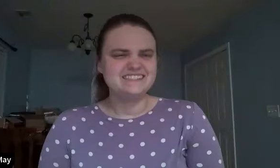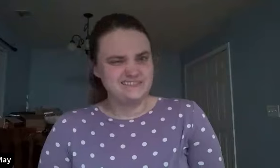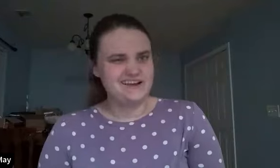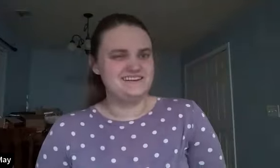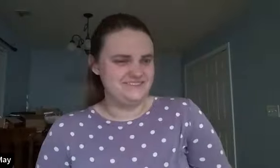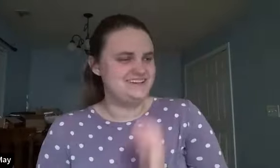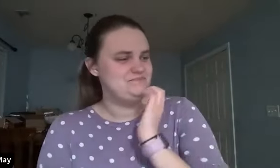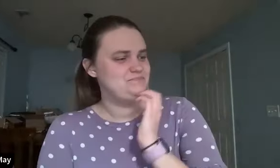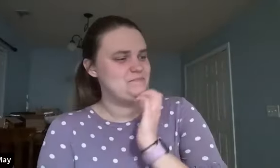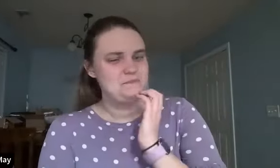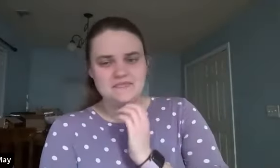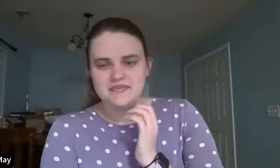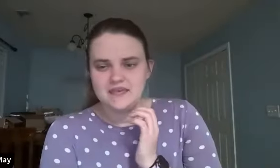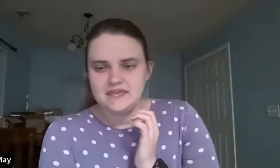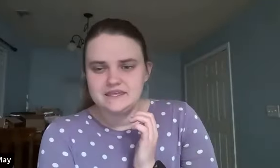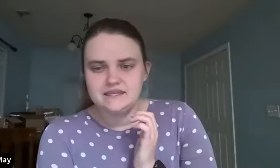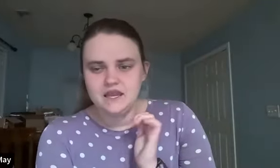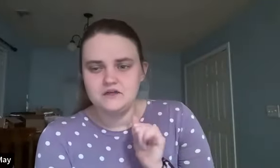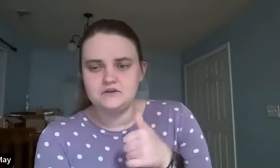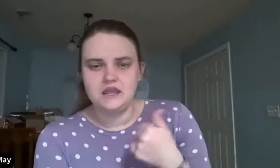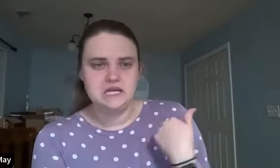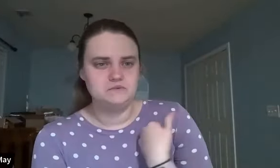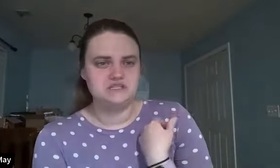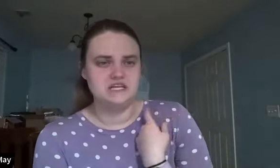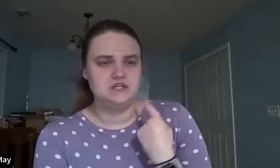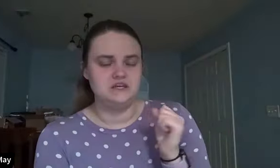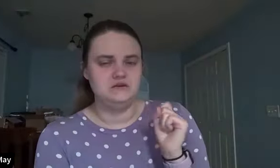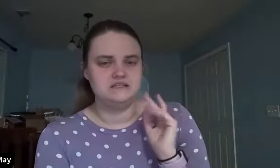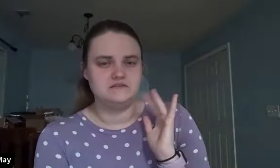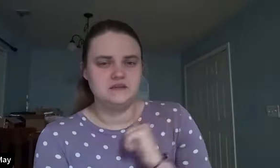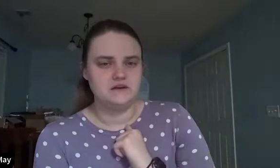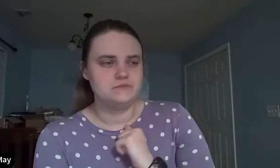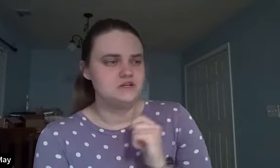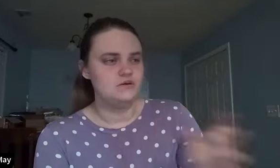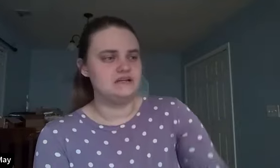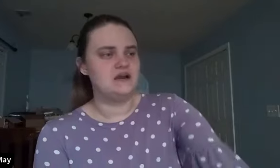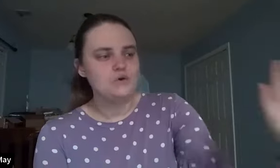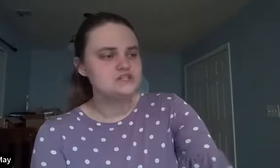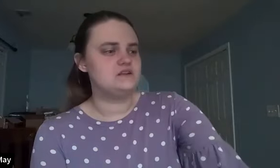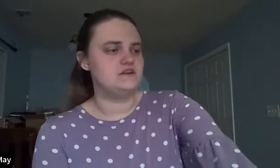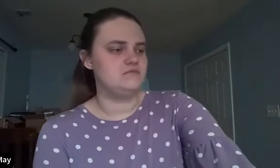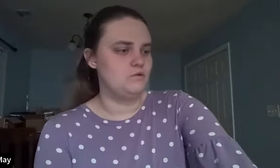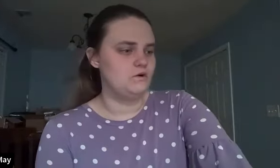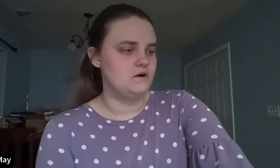a lot of fun. Any other animals that you guys can think of? I always try to think of more